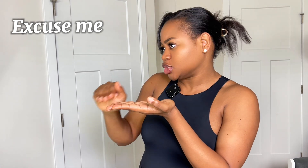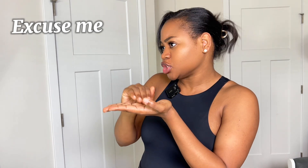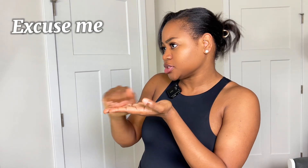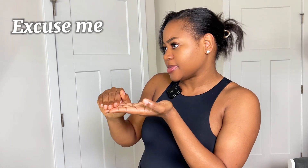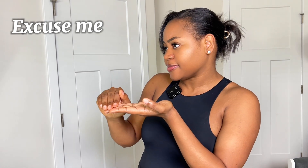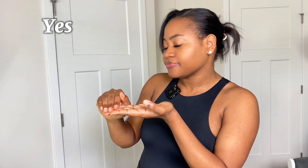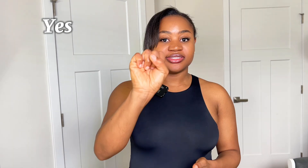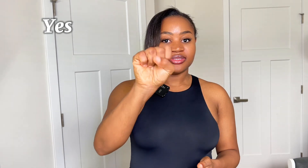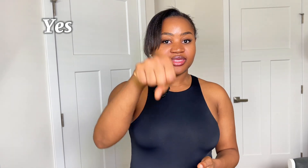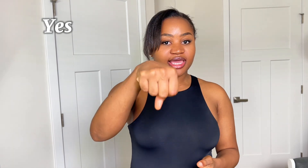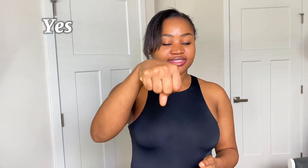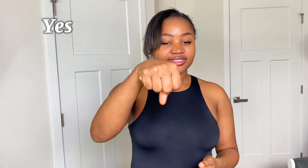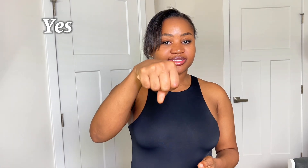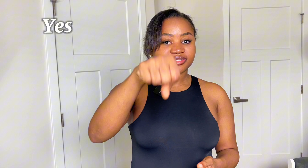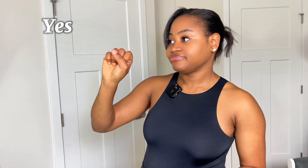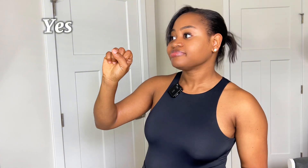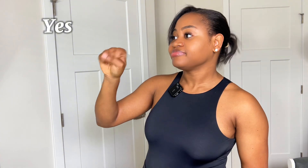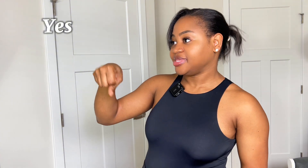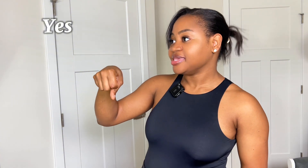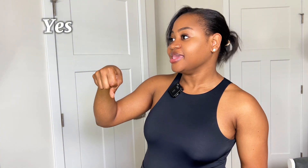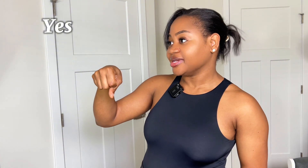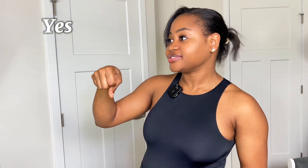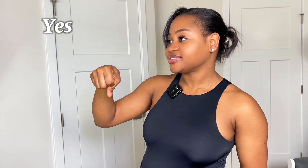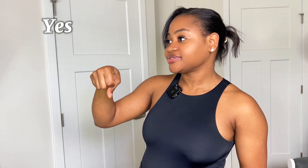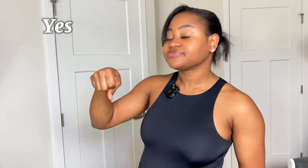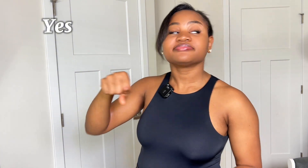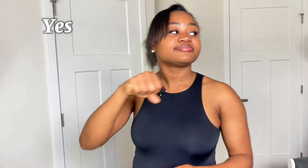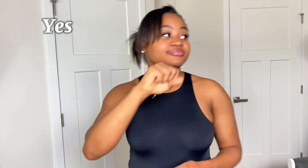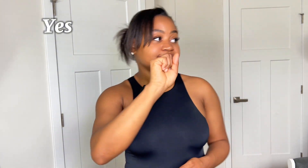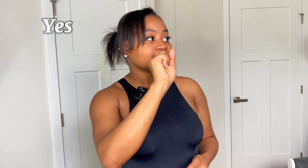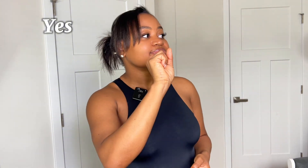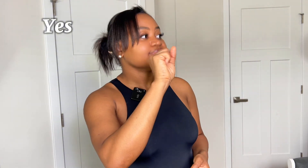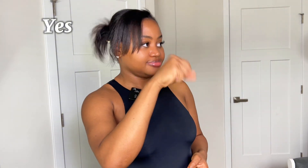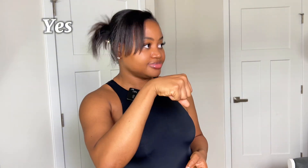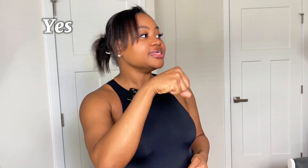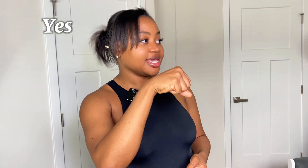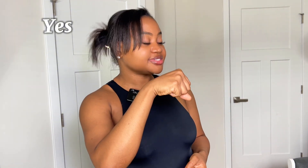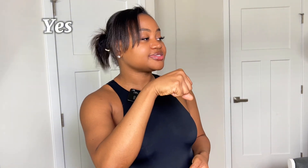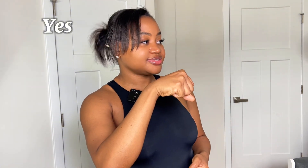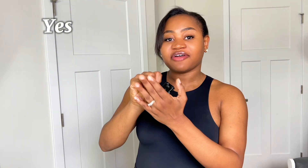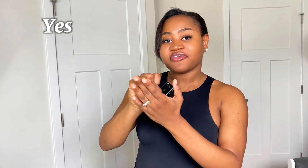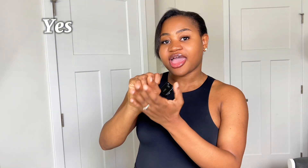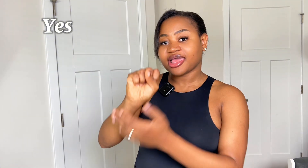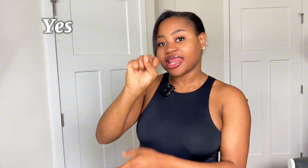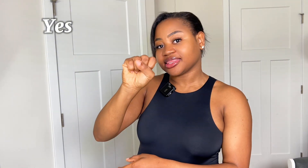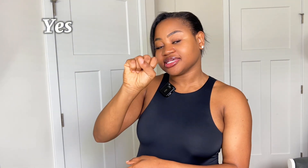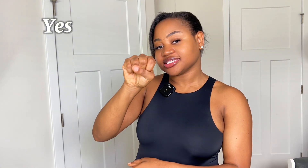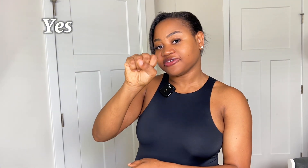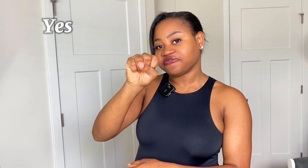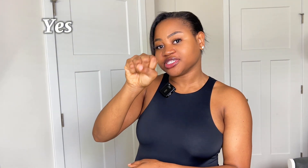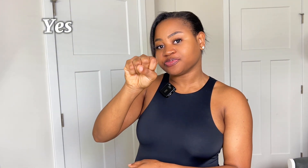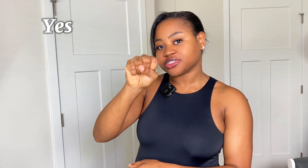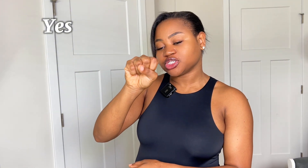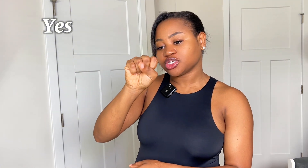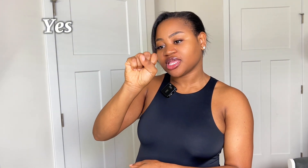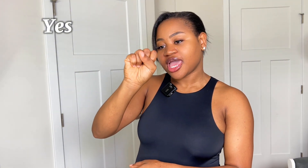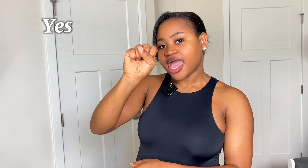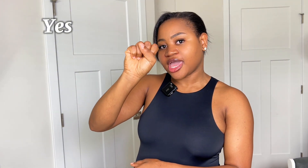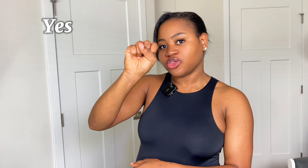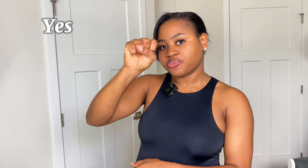excuse me. It's yes. Yes. Yes. Have your hand like this in the fist position and you bring